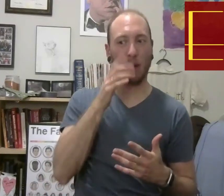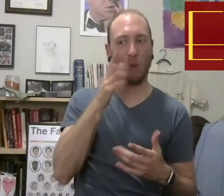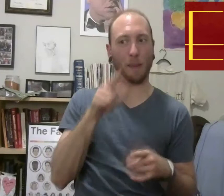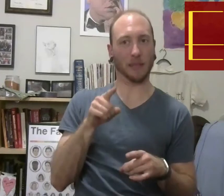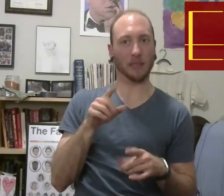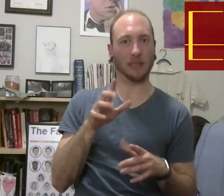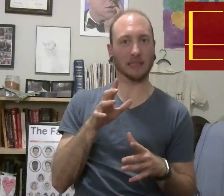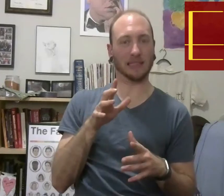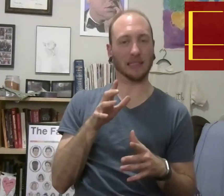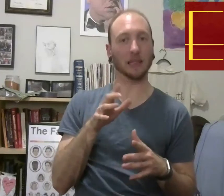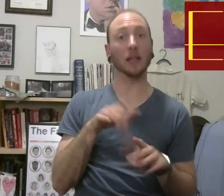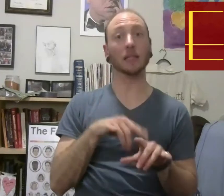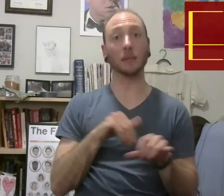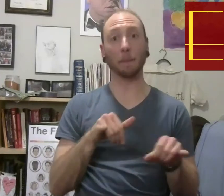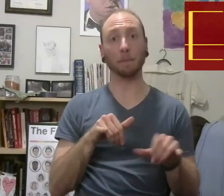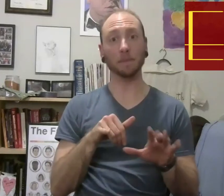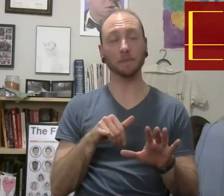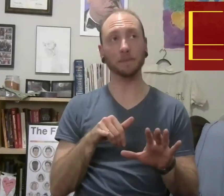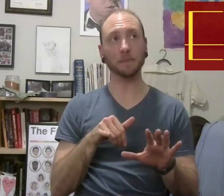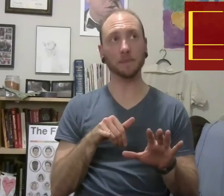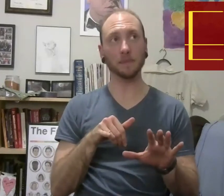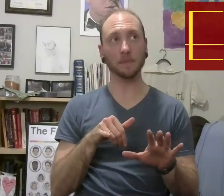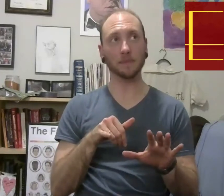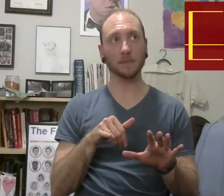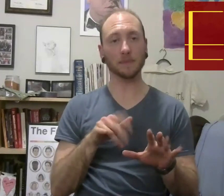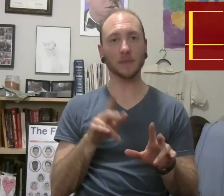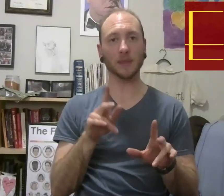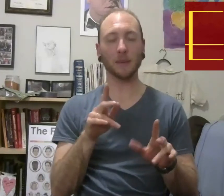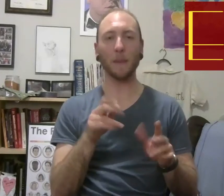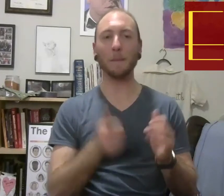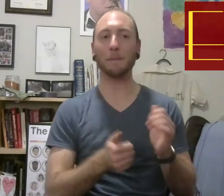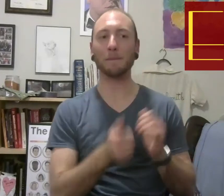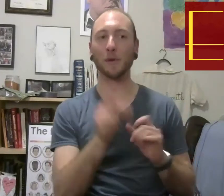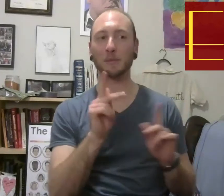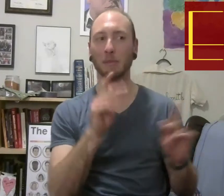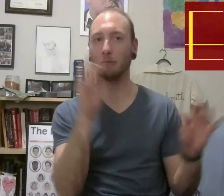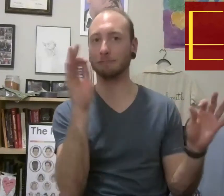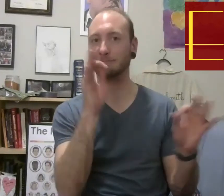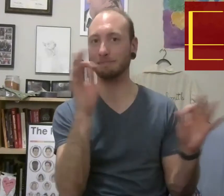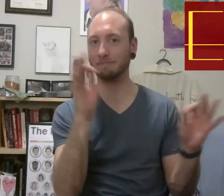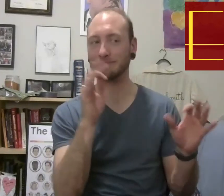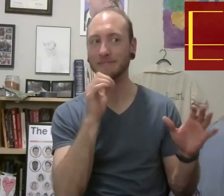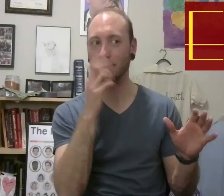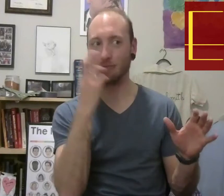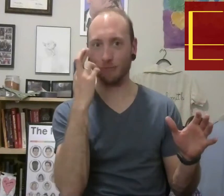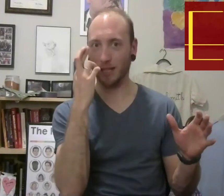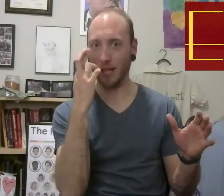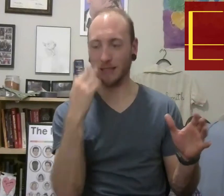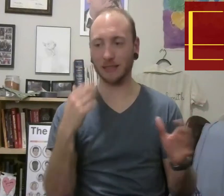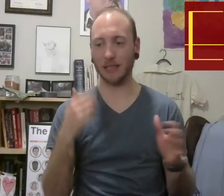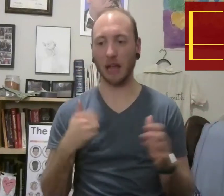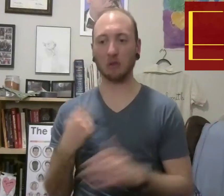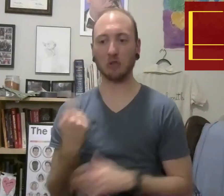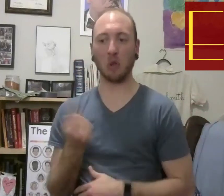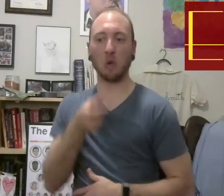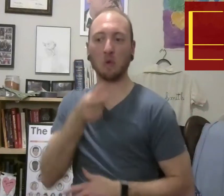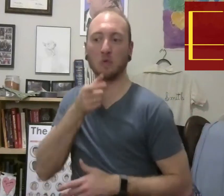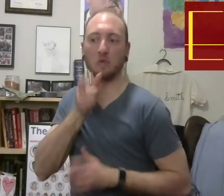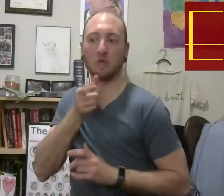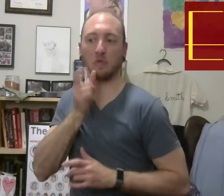time, no one really knew how much I was drinking. I drank mostly alone and like I was super isolated,